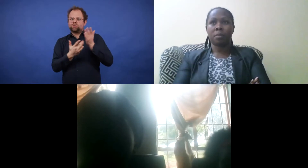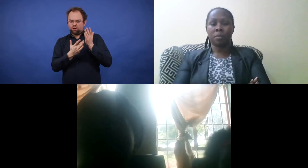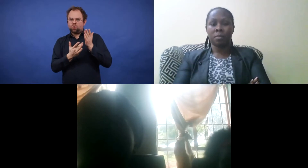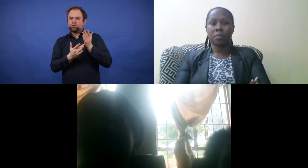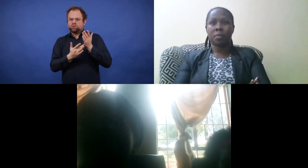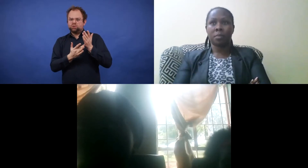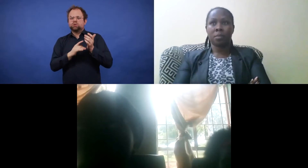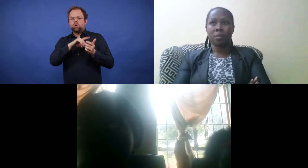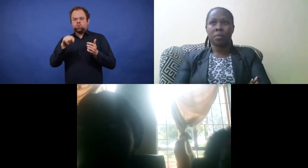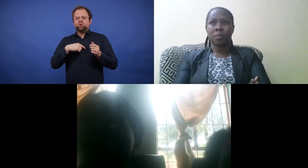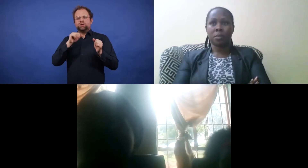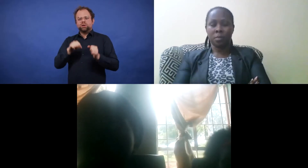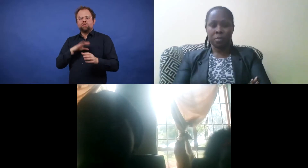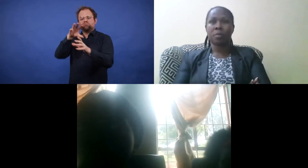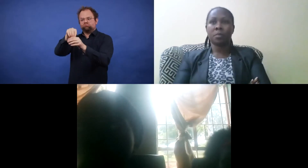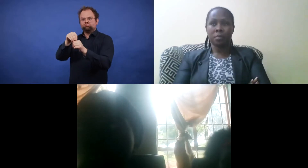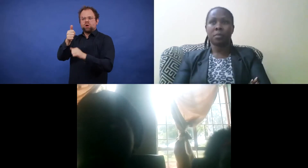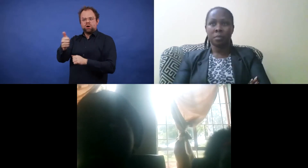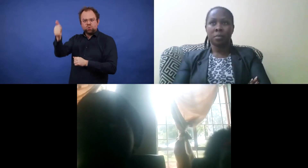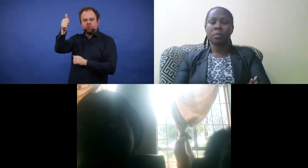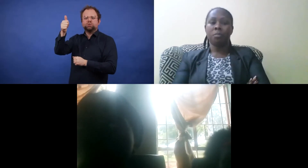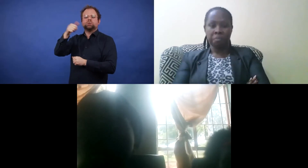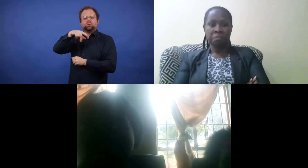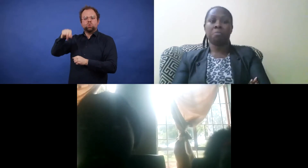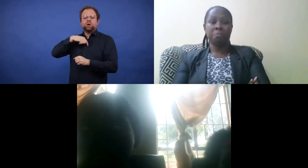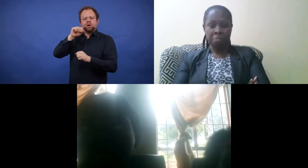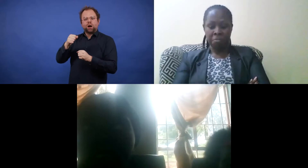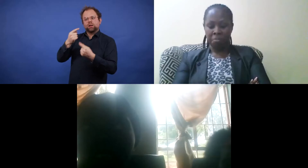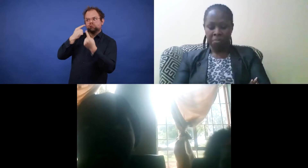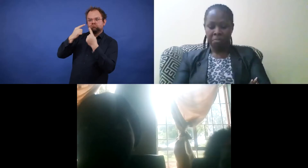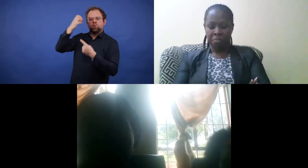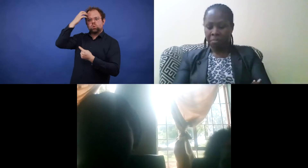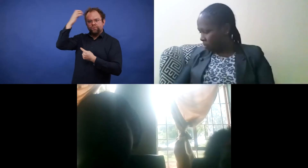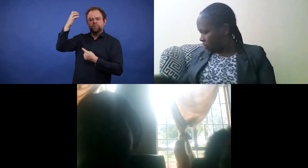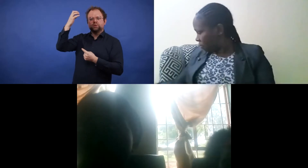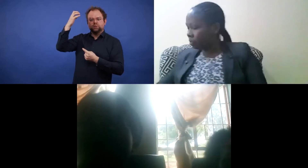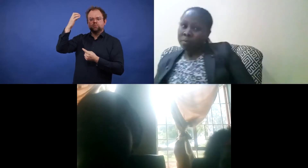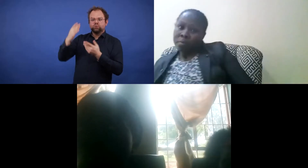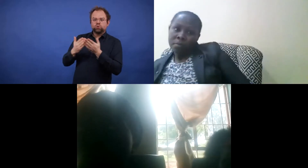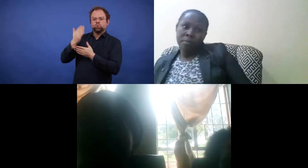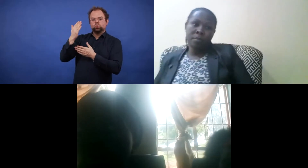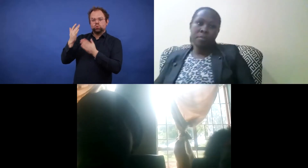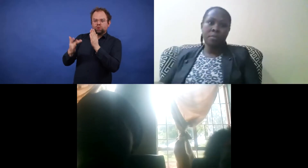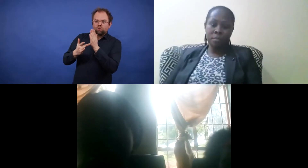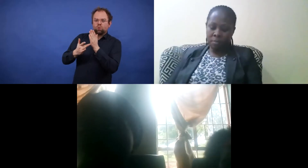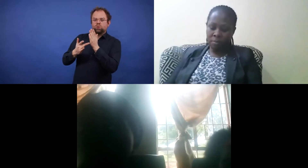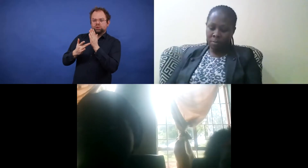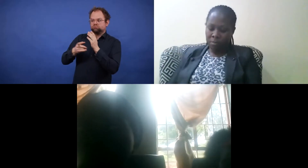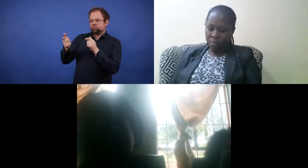everyone, including those with the disabilities. And then the other thing is